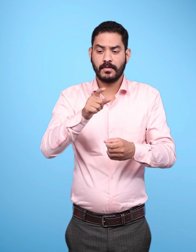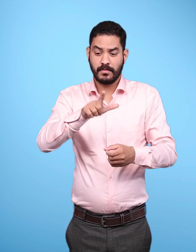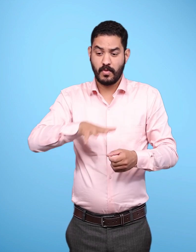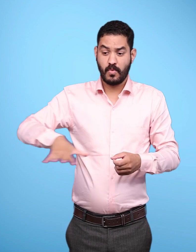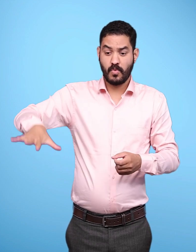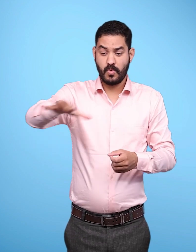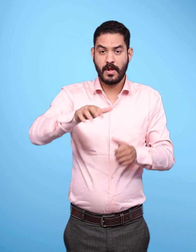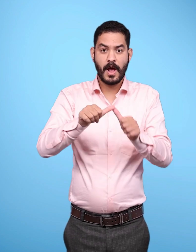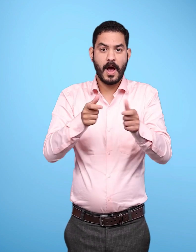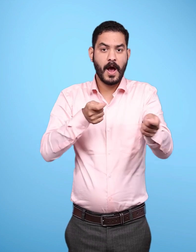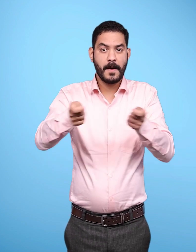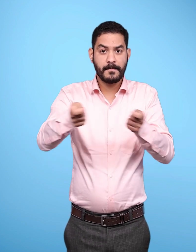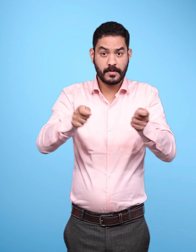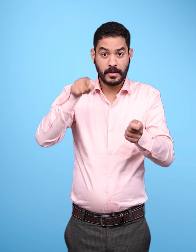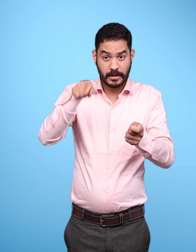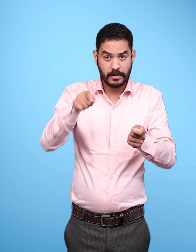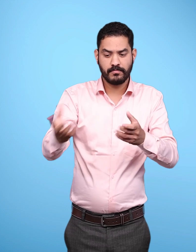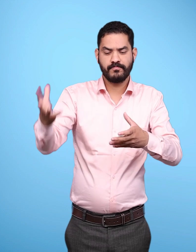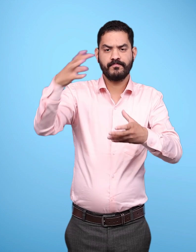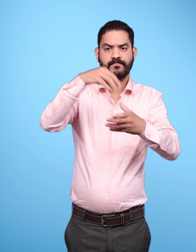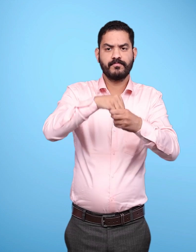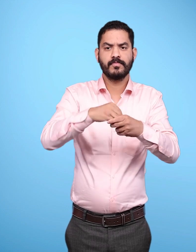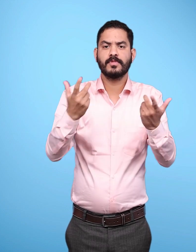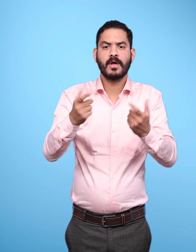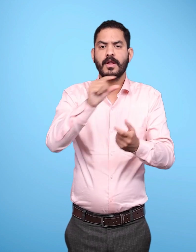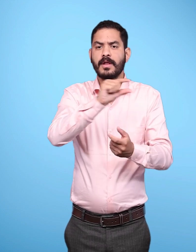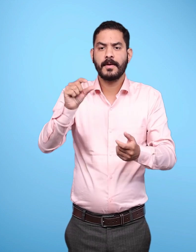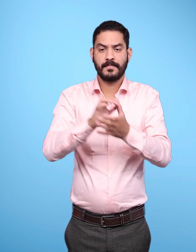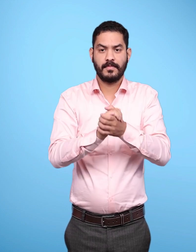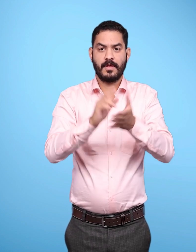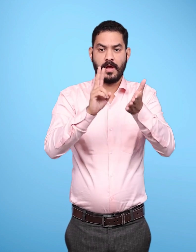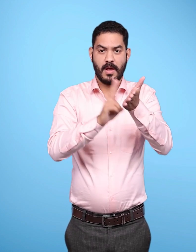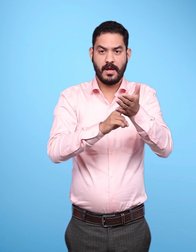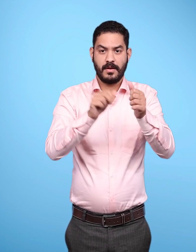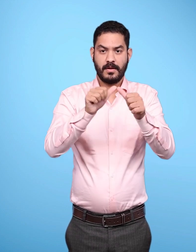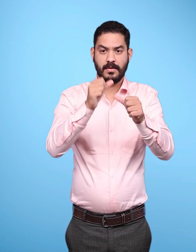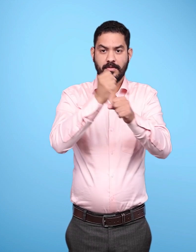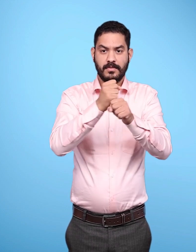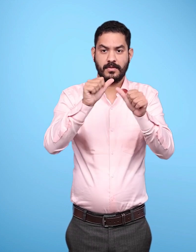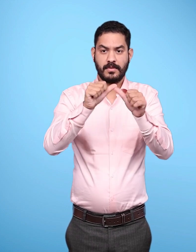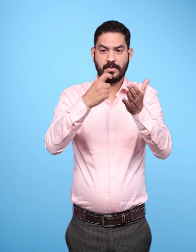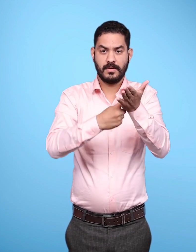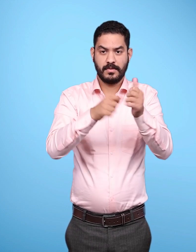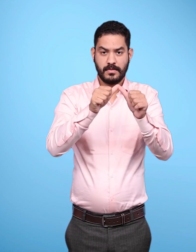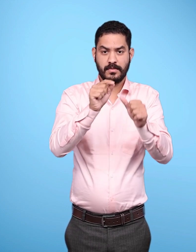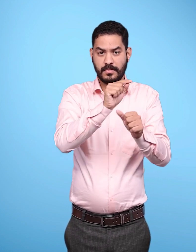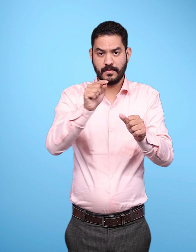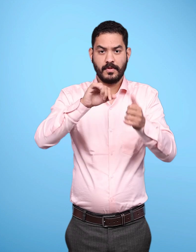say in local administration. These included the Nagar Shreshthi,